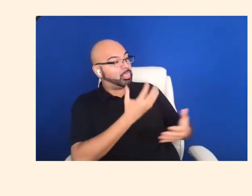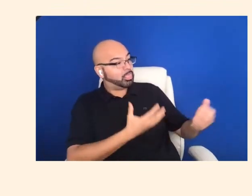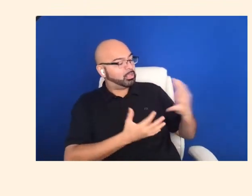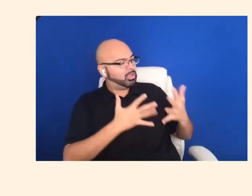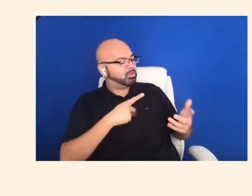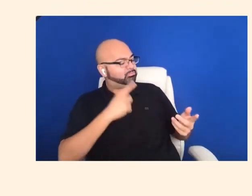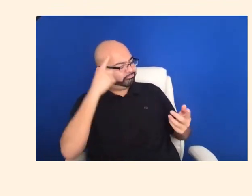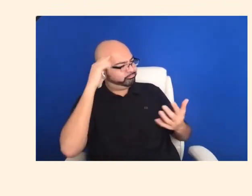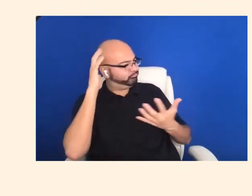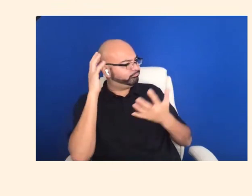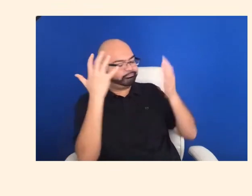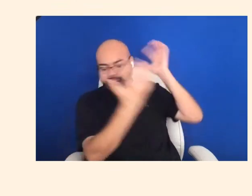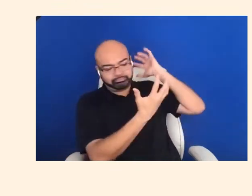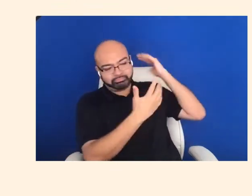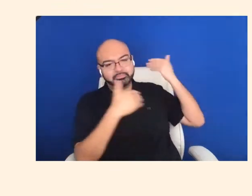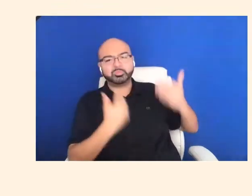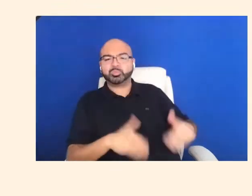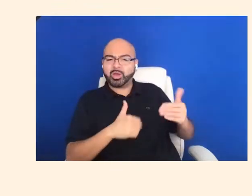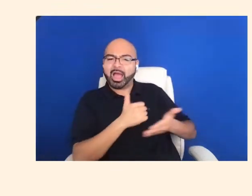them.